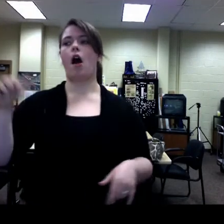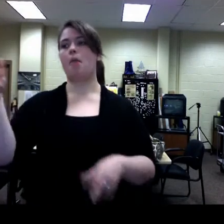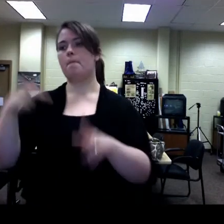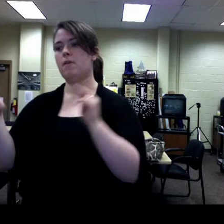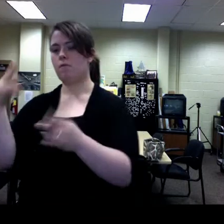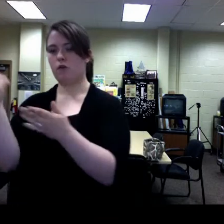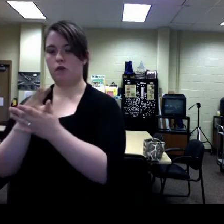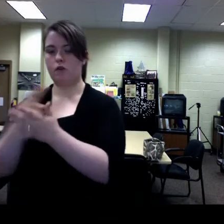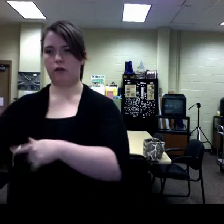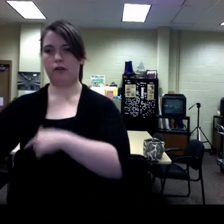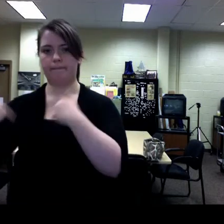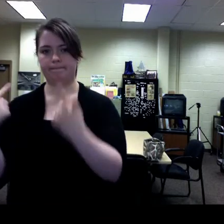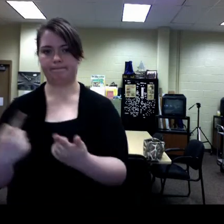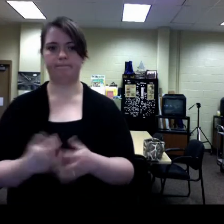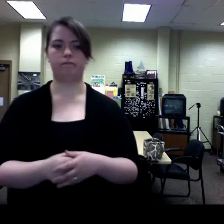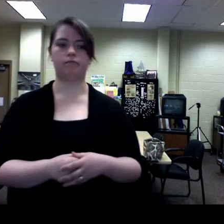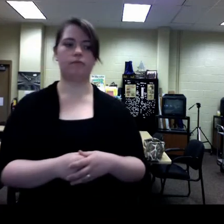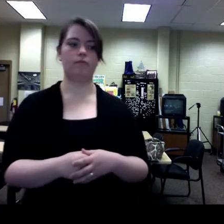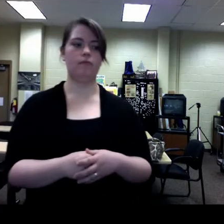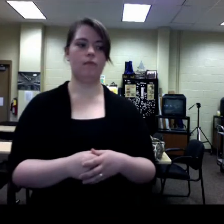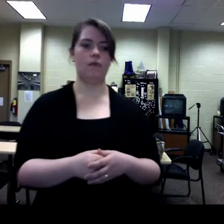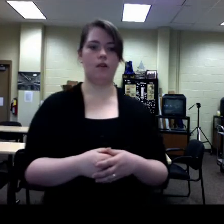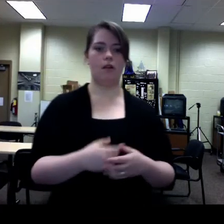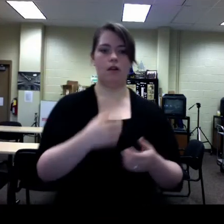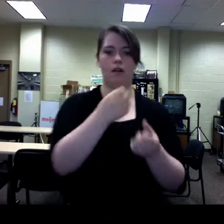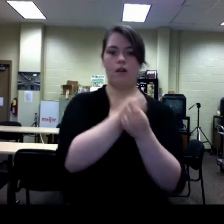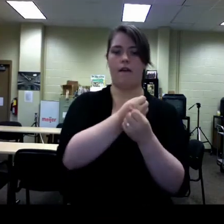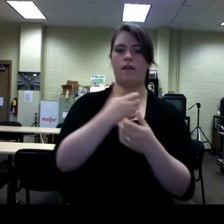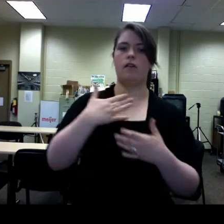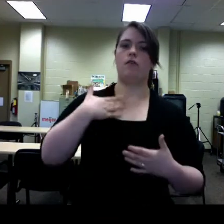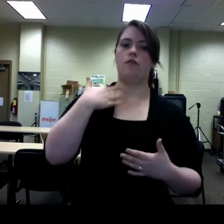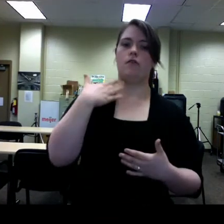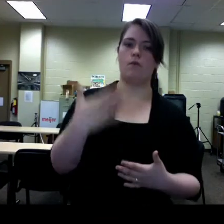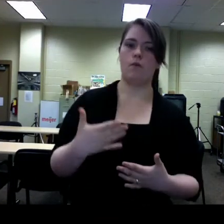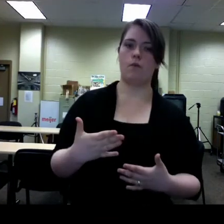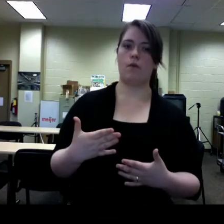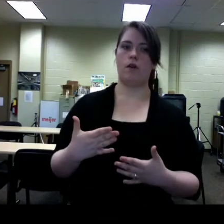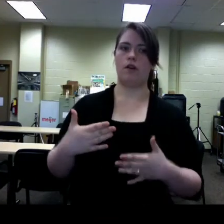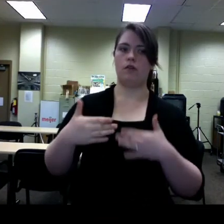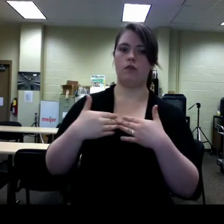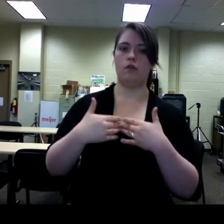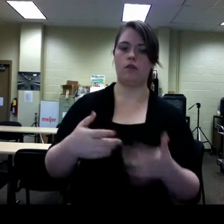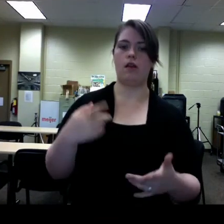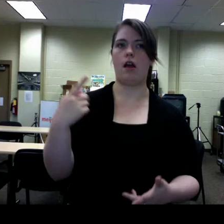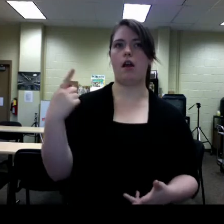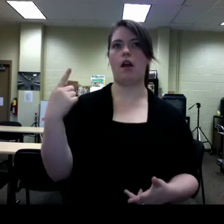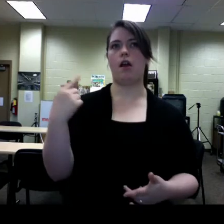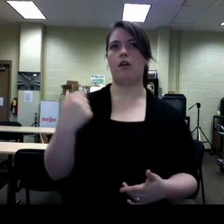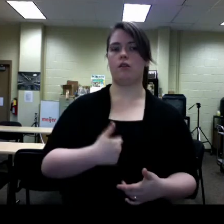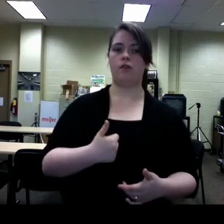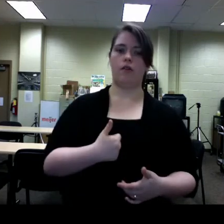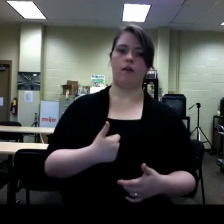defines love as the will to extend oneself for the purpose of nurturing one's own or another's spiritual growth.